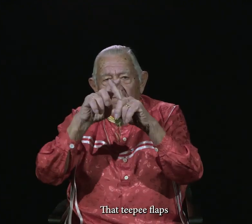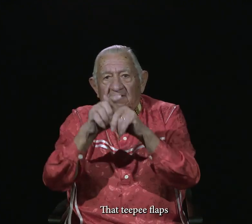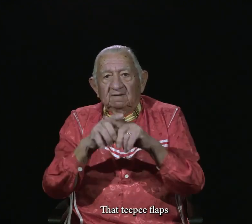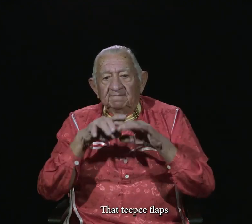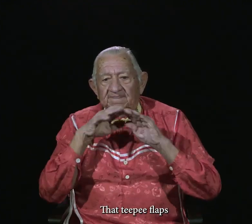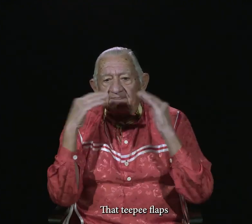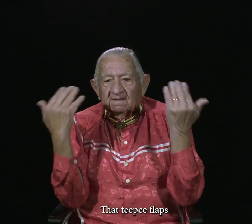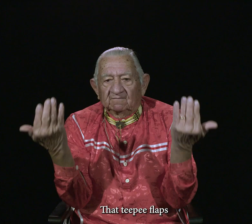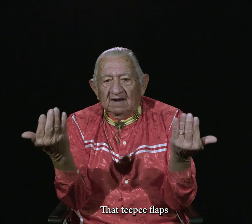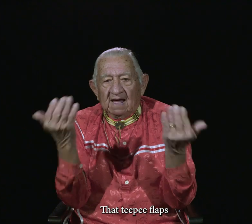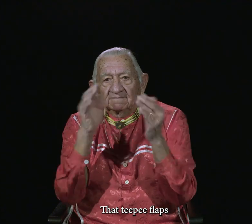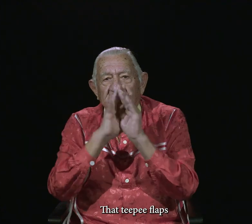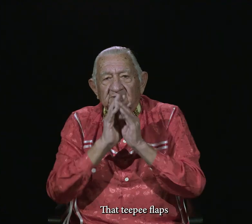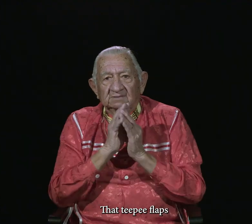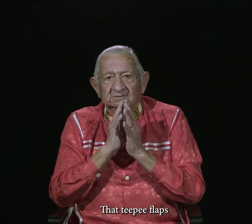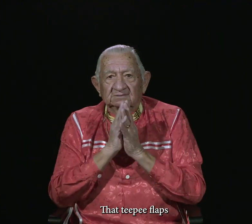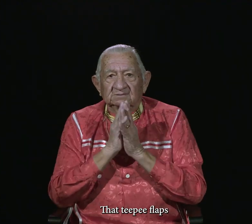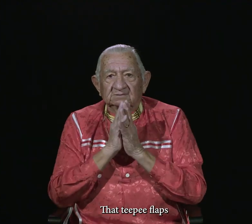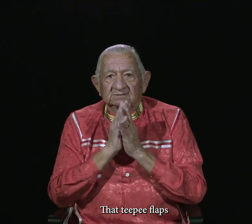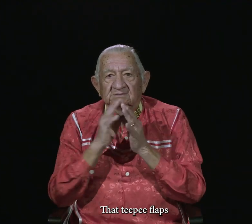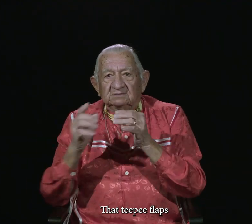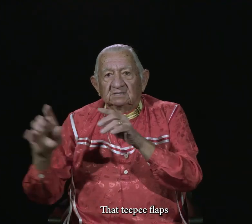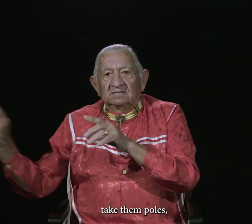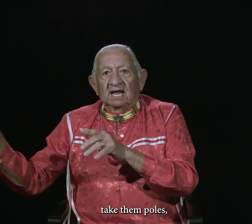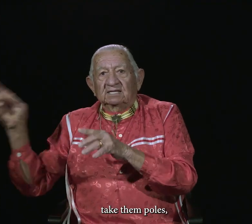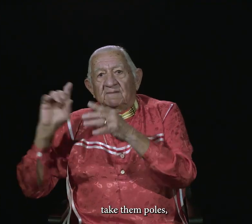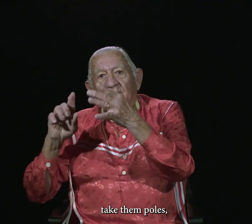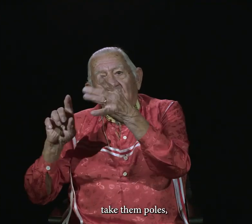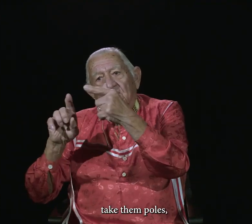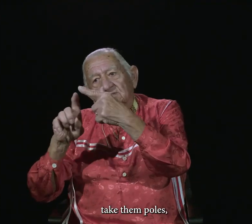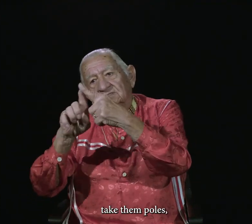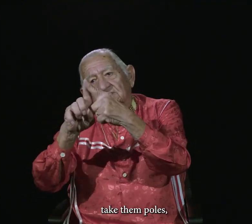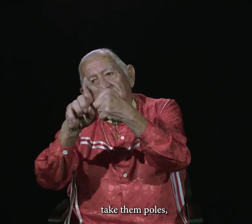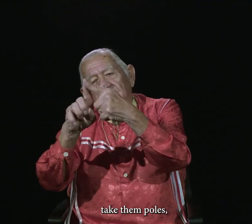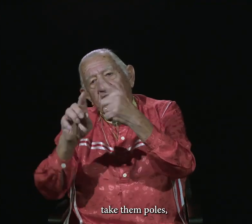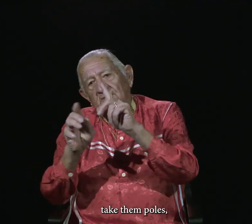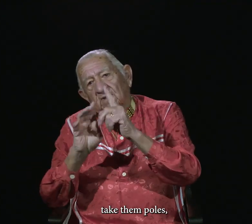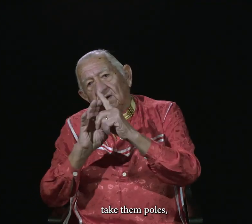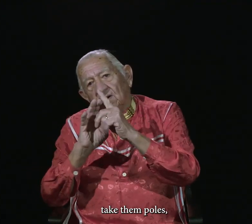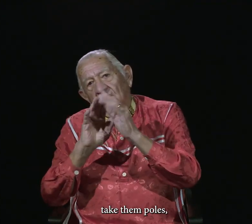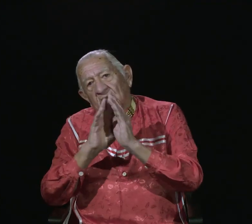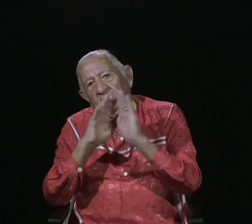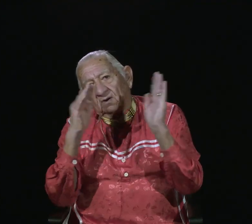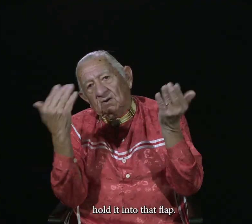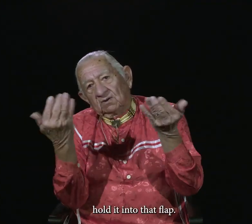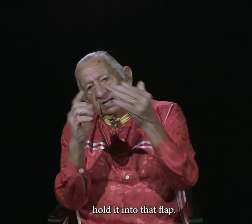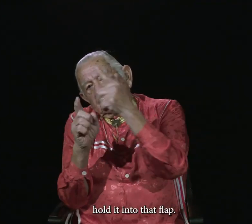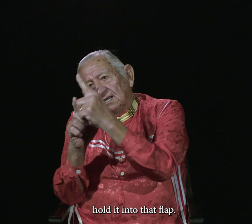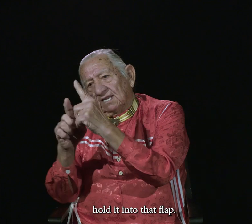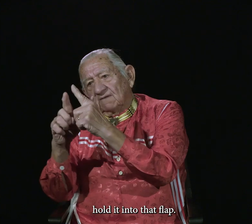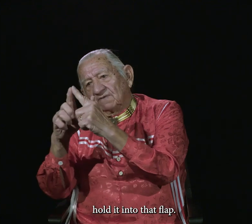teepee, flaps. Take them poles, hold it into that